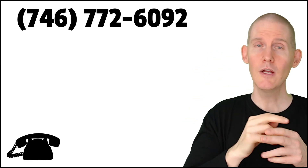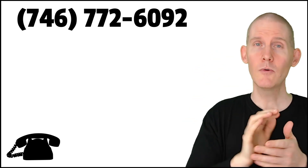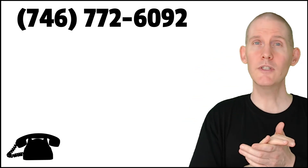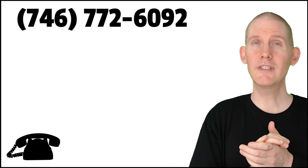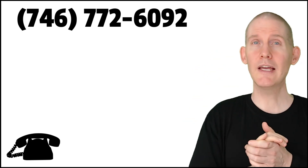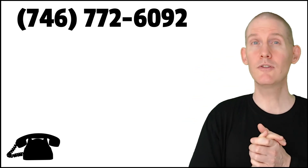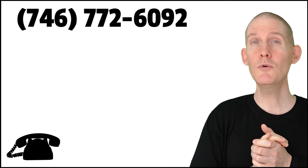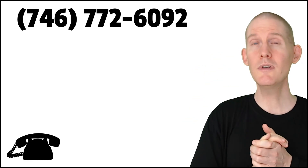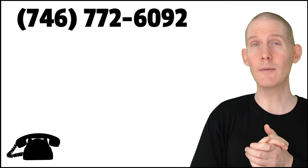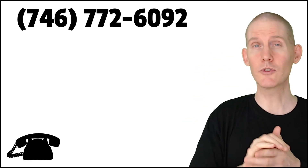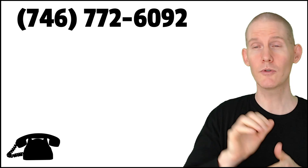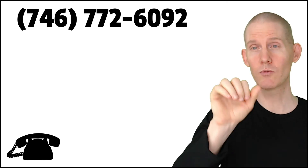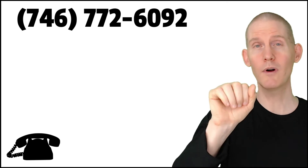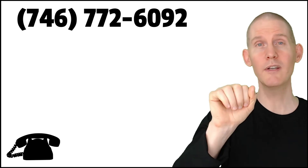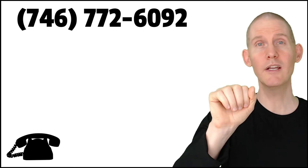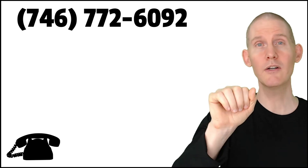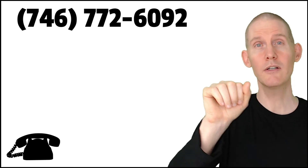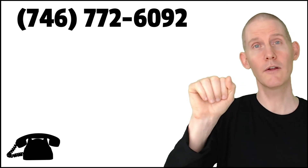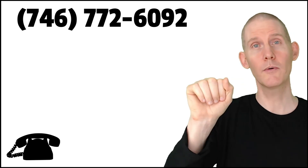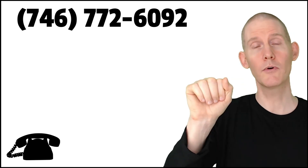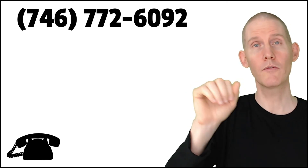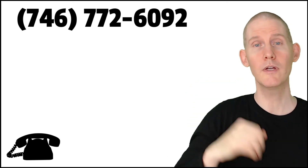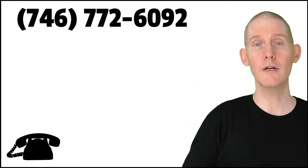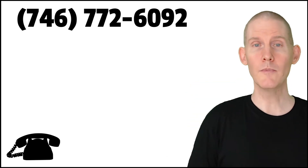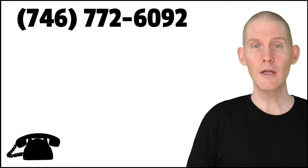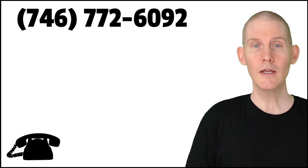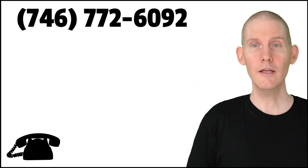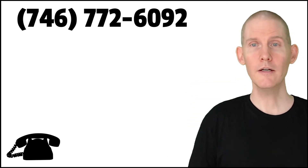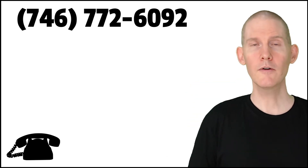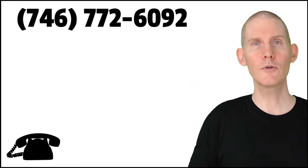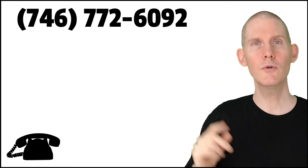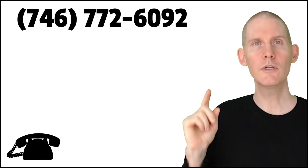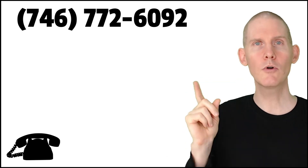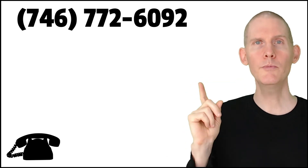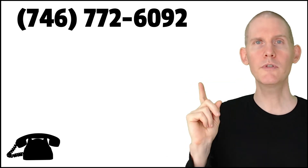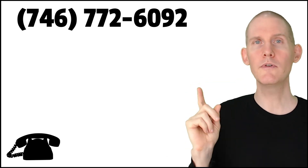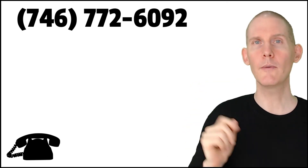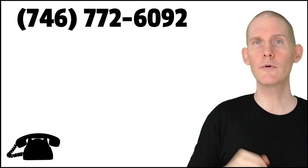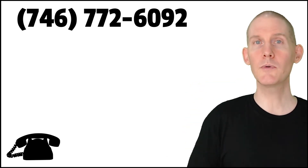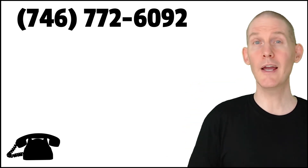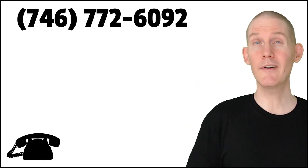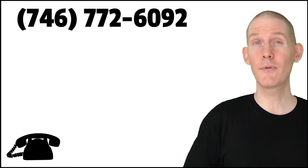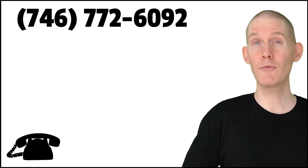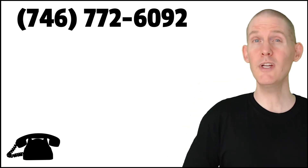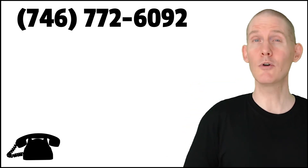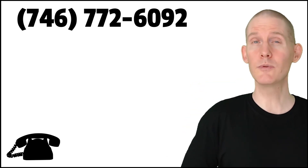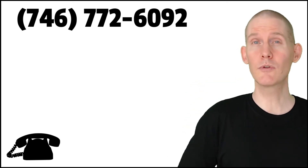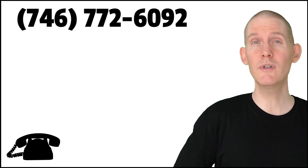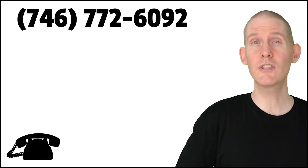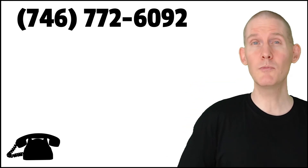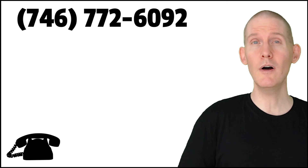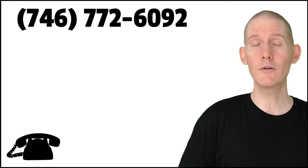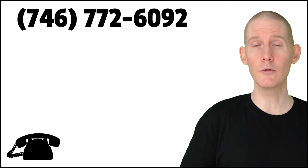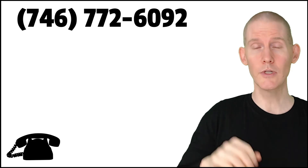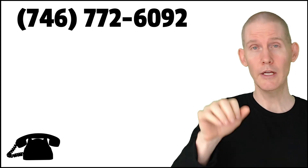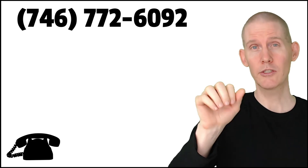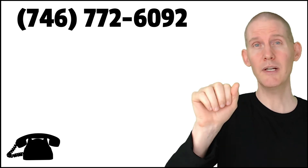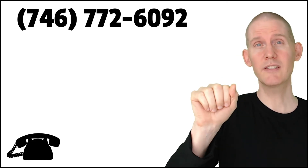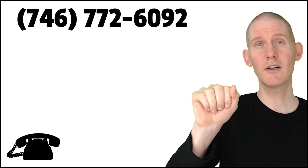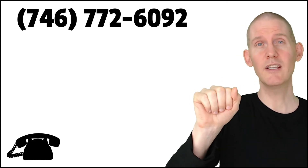just had 2 names. So it's one here and another one over here. Here, if we're doing groups of numbers, we have 3 groups, 3 small groups. So I started